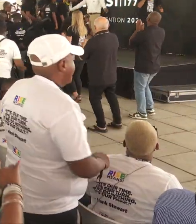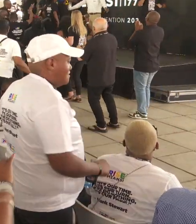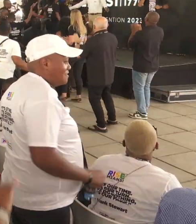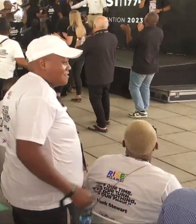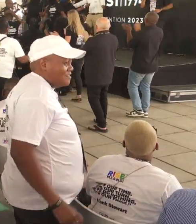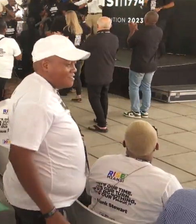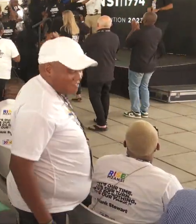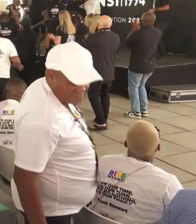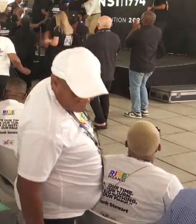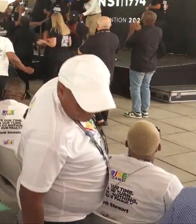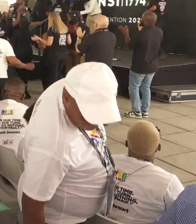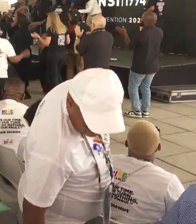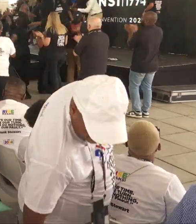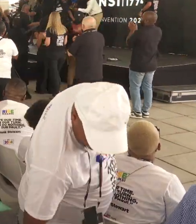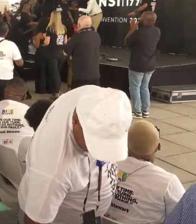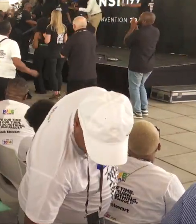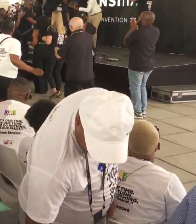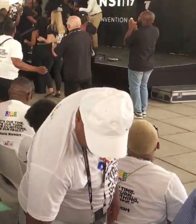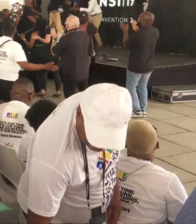siwuye